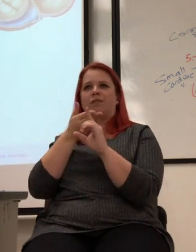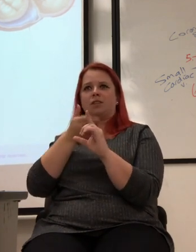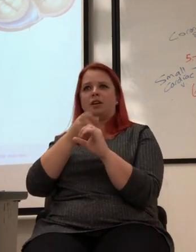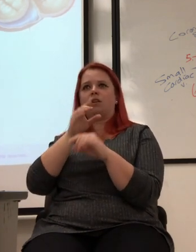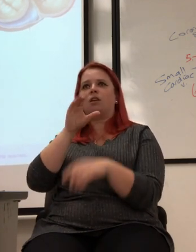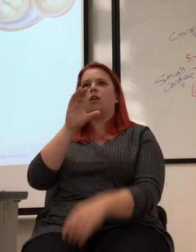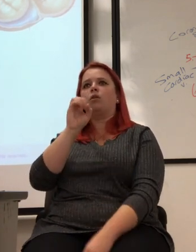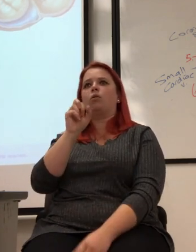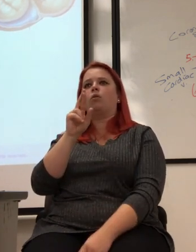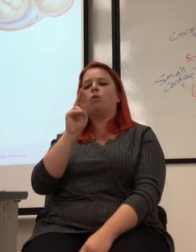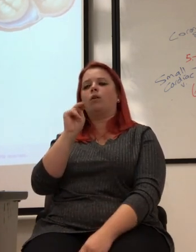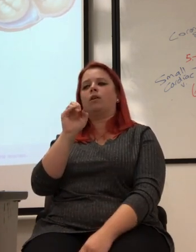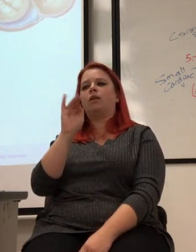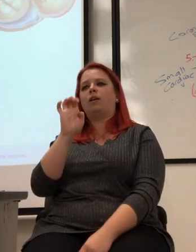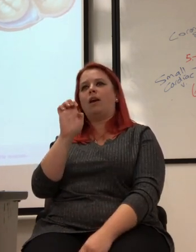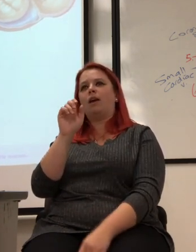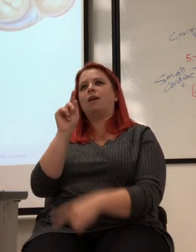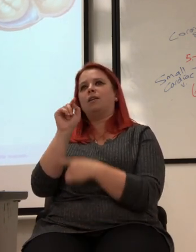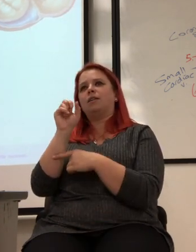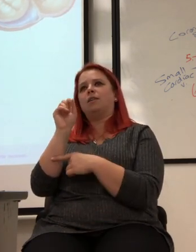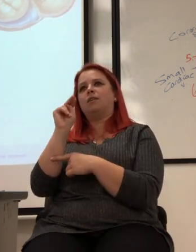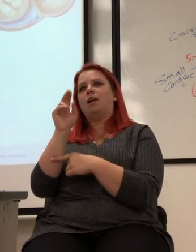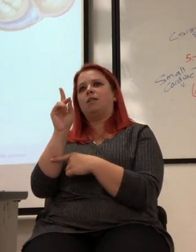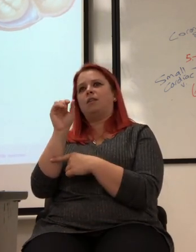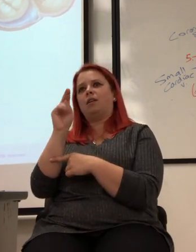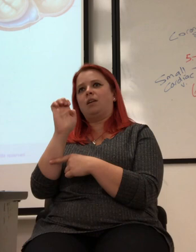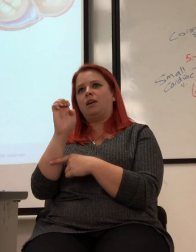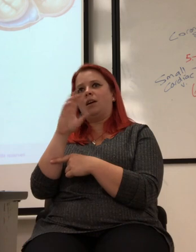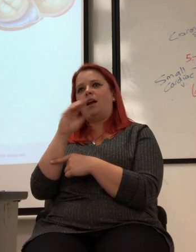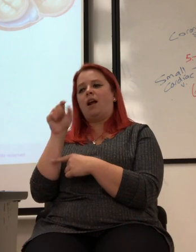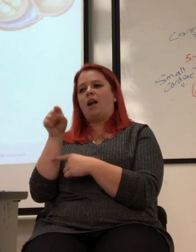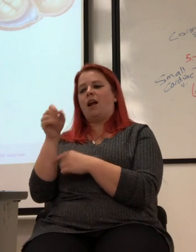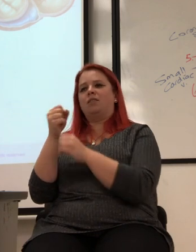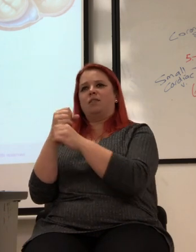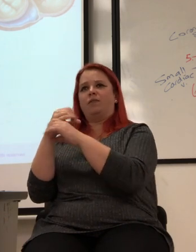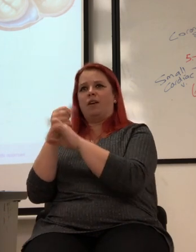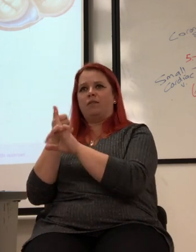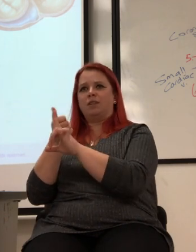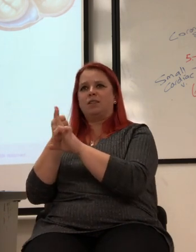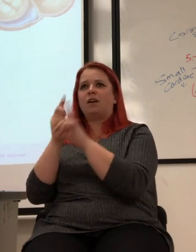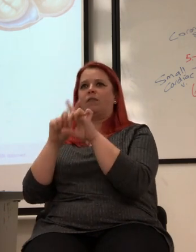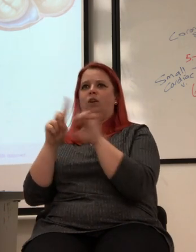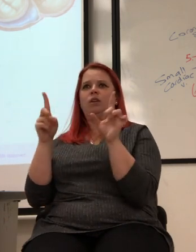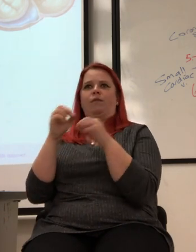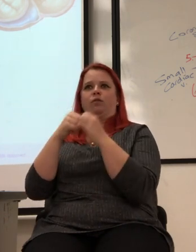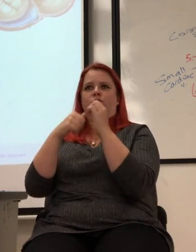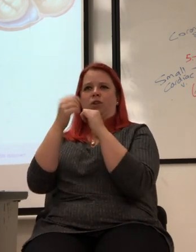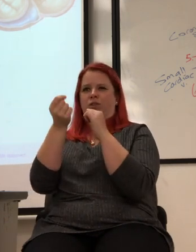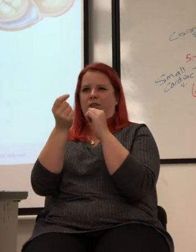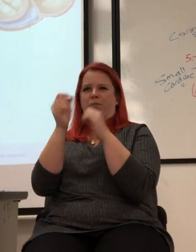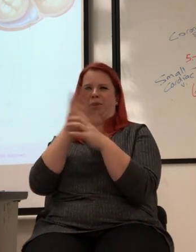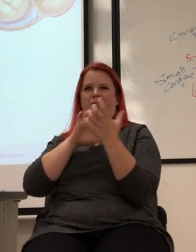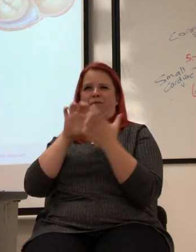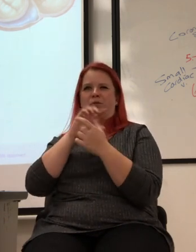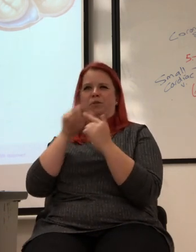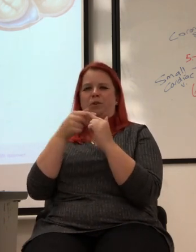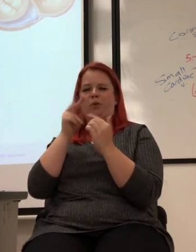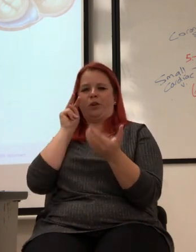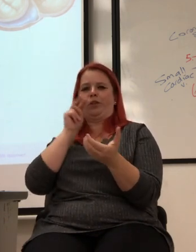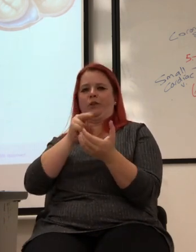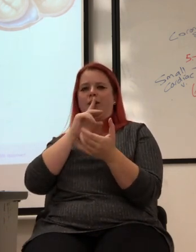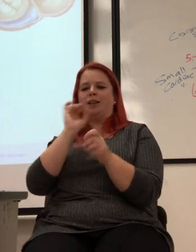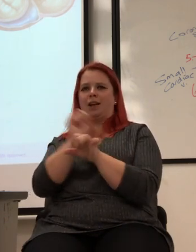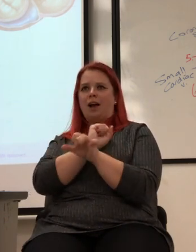the papillary muscle are different structures, but they're all connected, so it gets a little confusing when you're in the sheep heart. So remember, when you